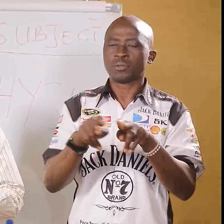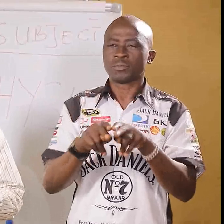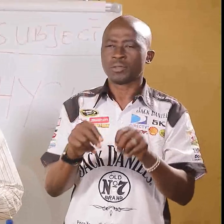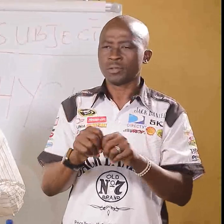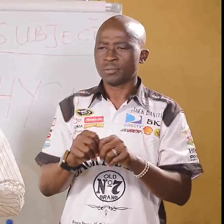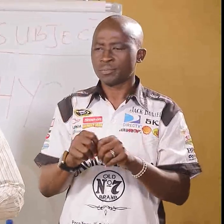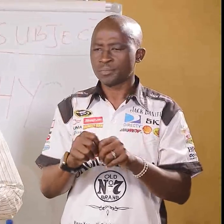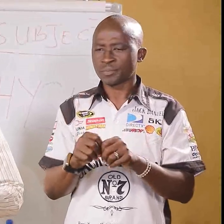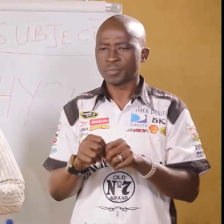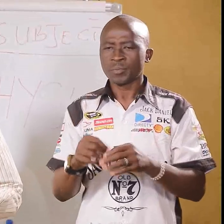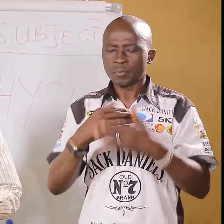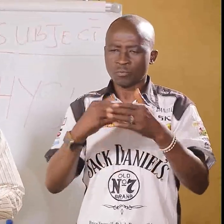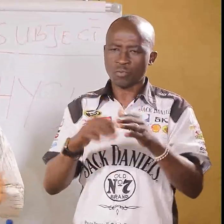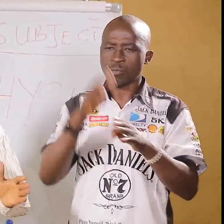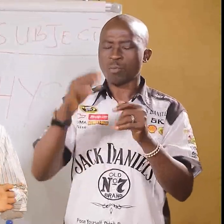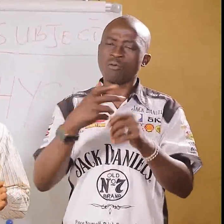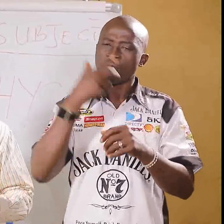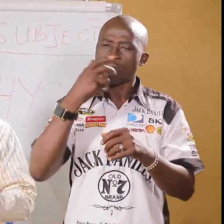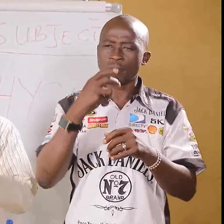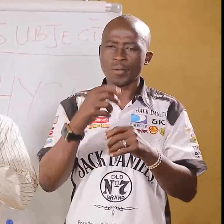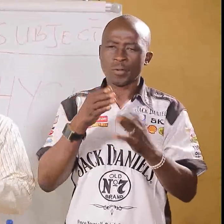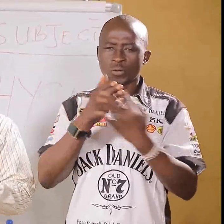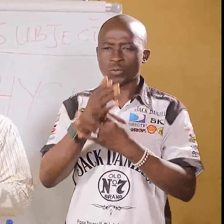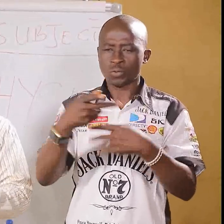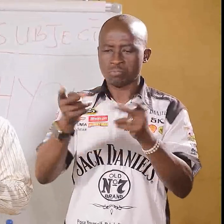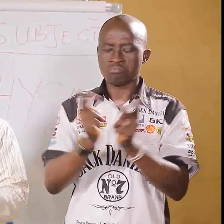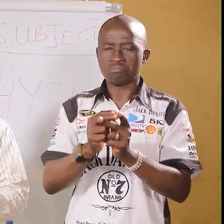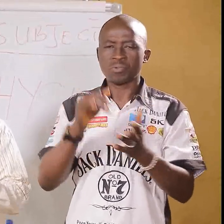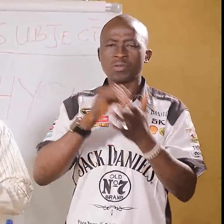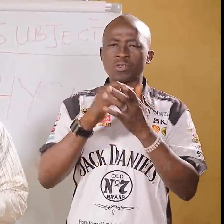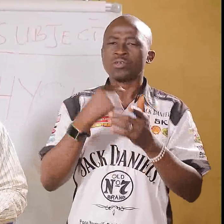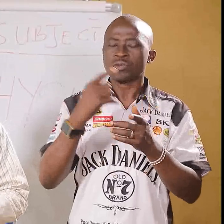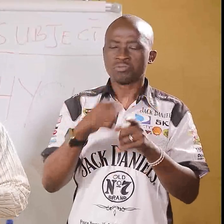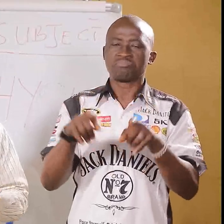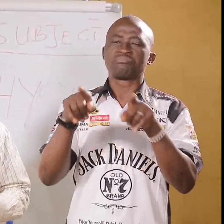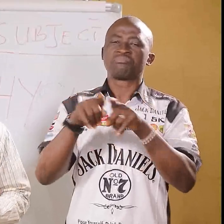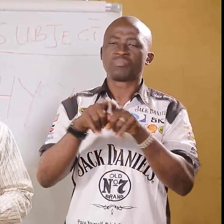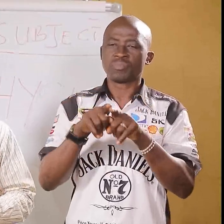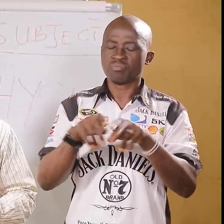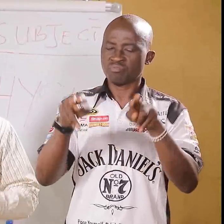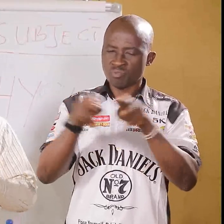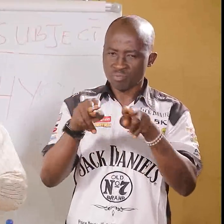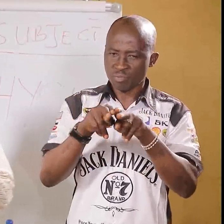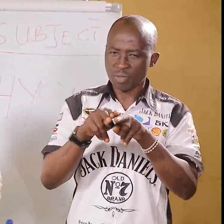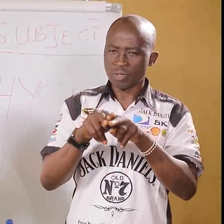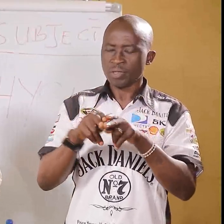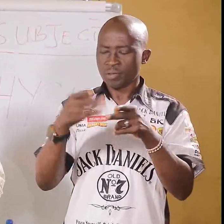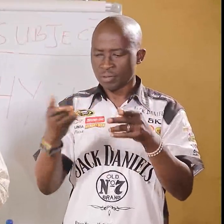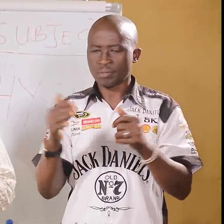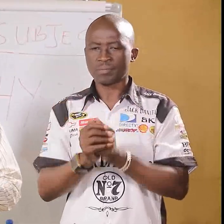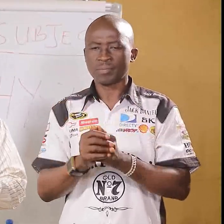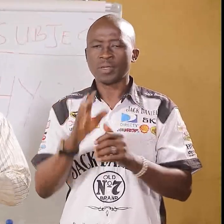before propagation of sound wave through the medium, it is said to be normal pressure or normal density. At the point